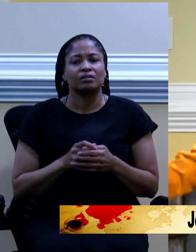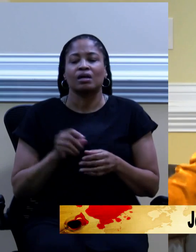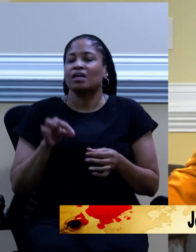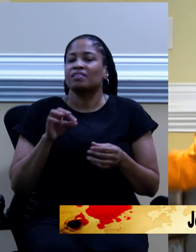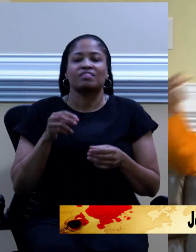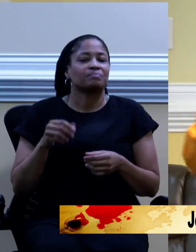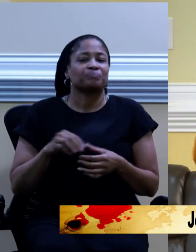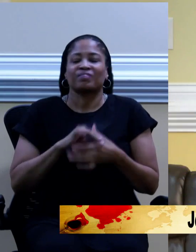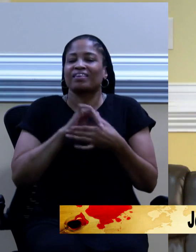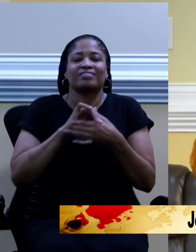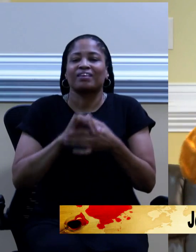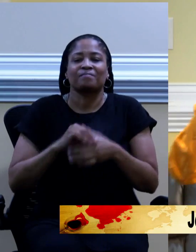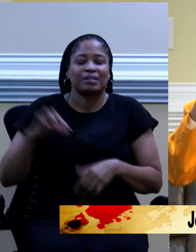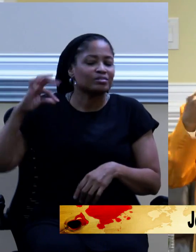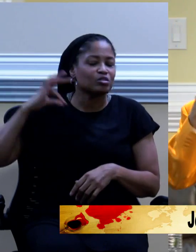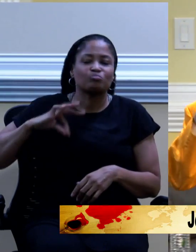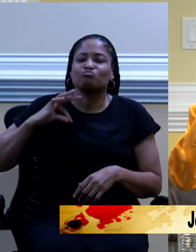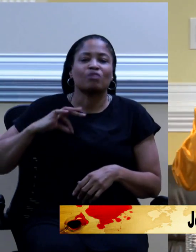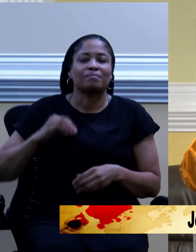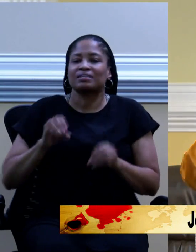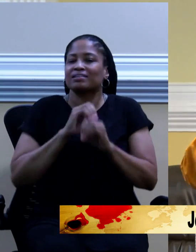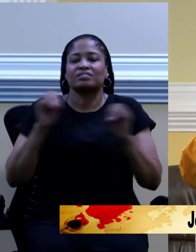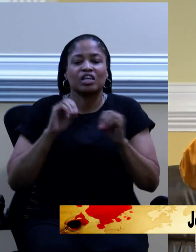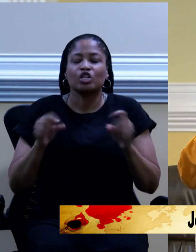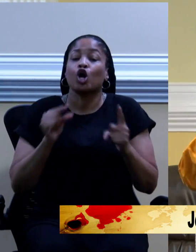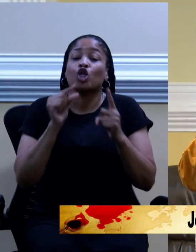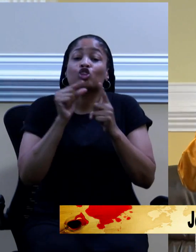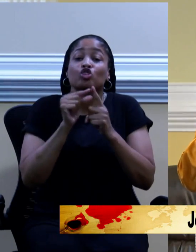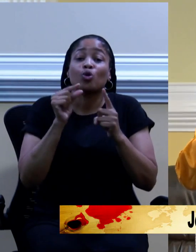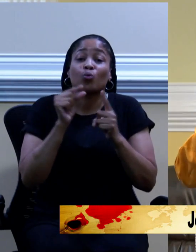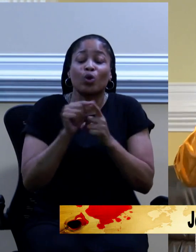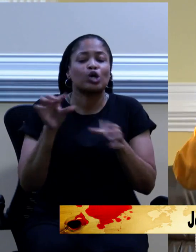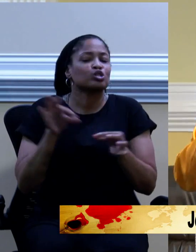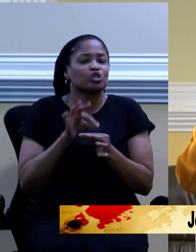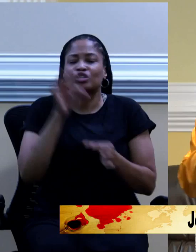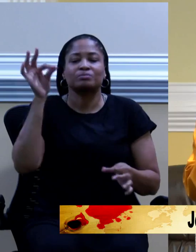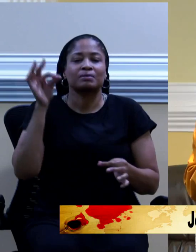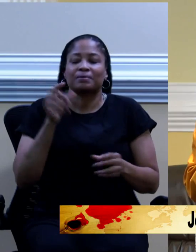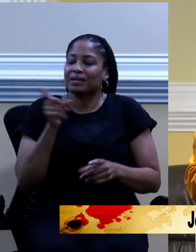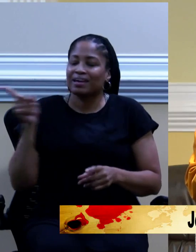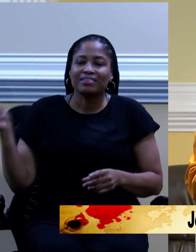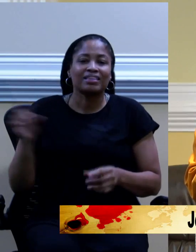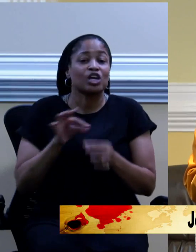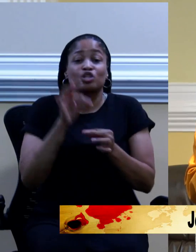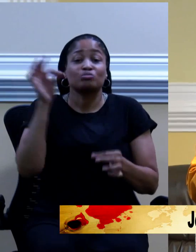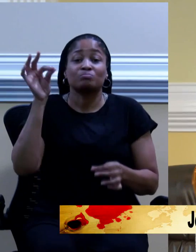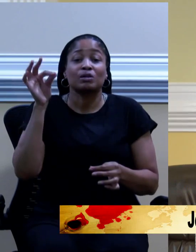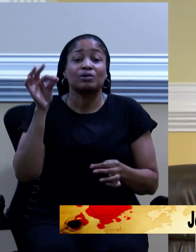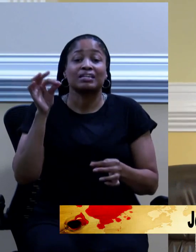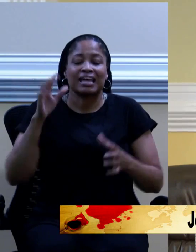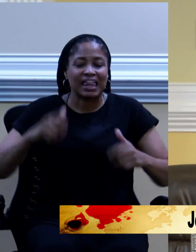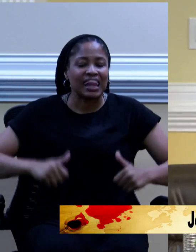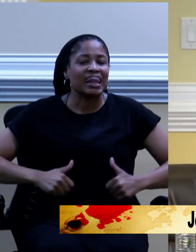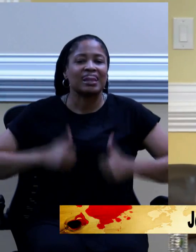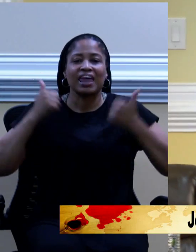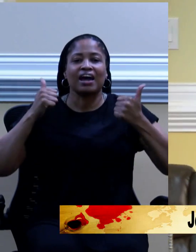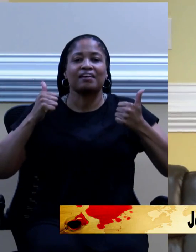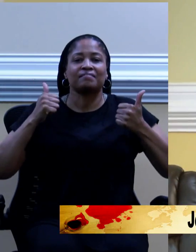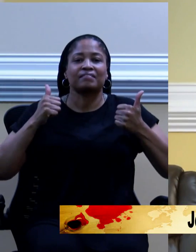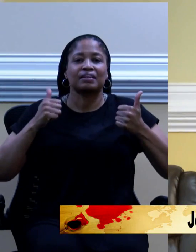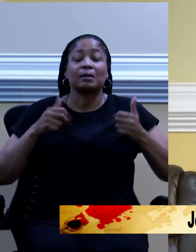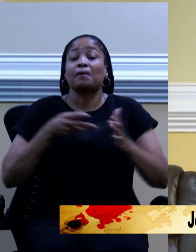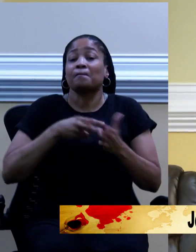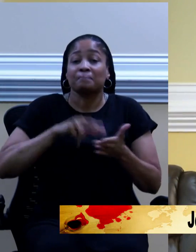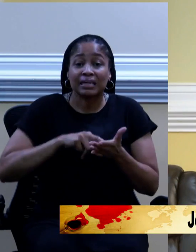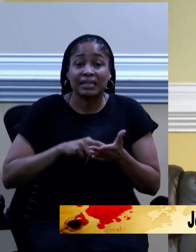is nothing. The words that I speak unto you, they are spirit and they are life. Other words, listen to me.